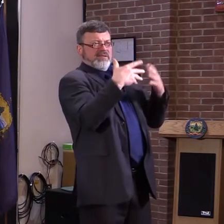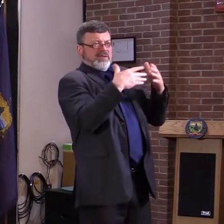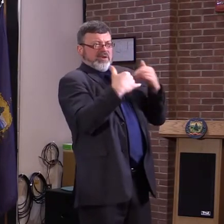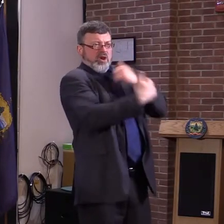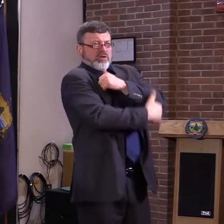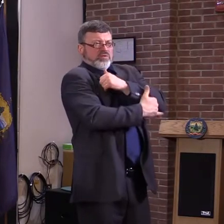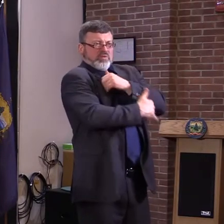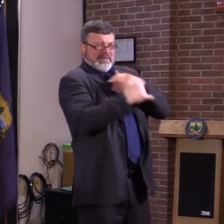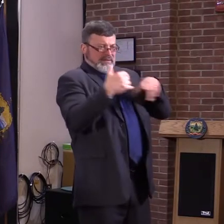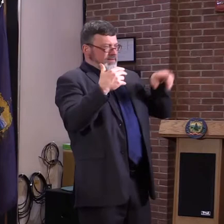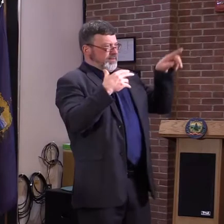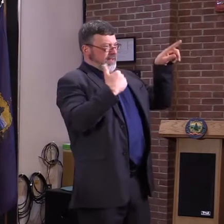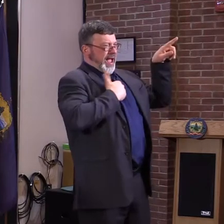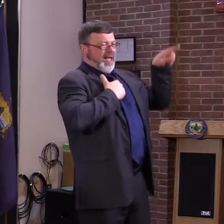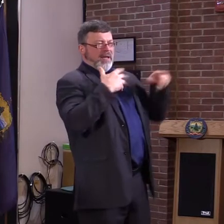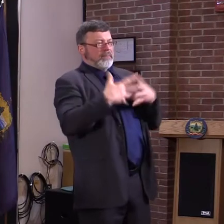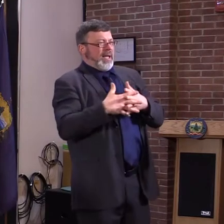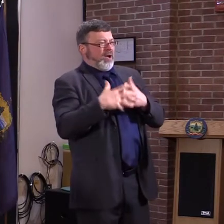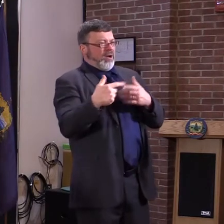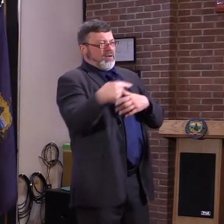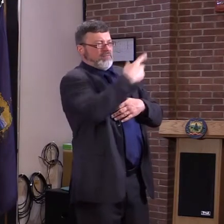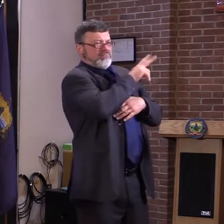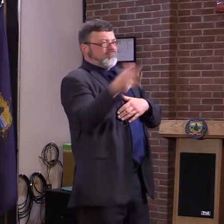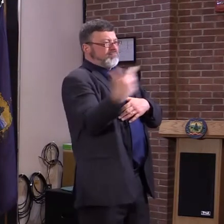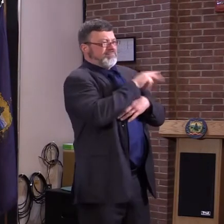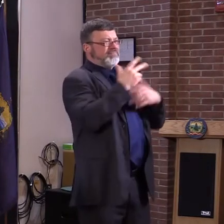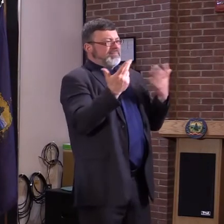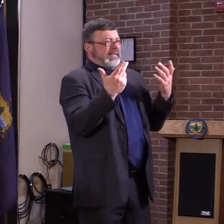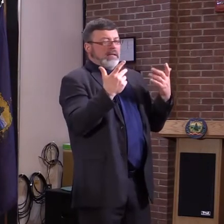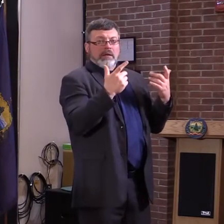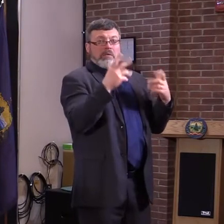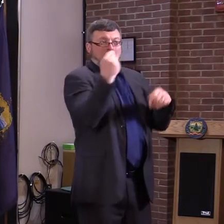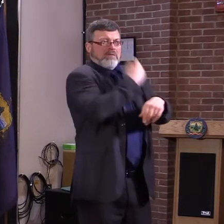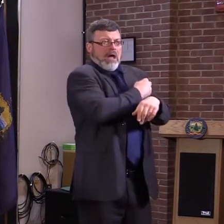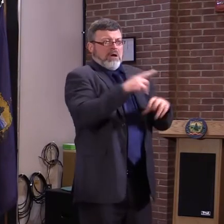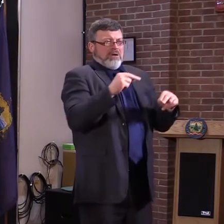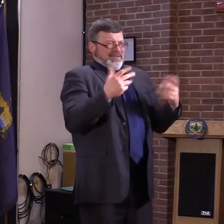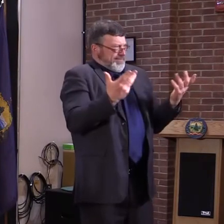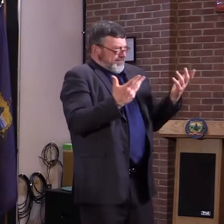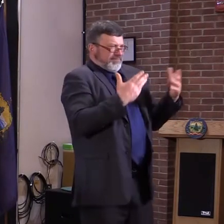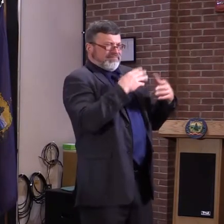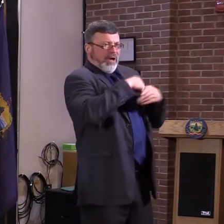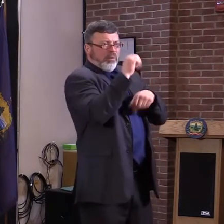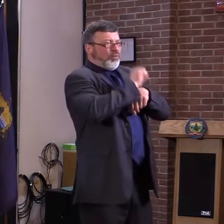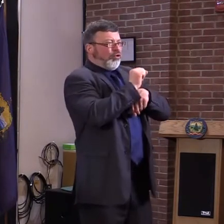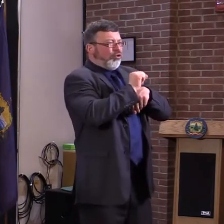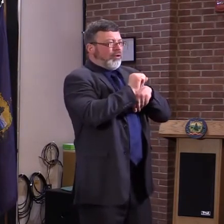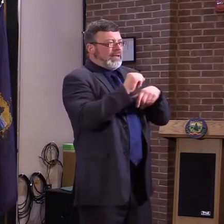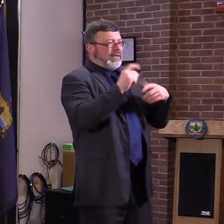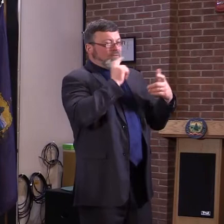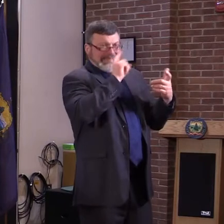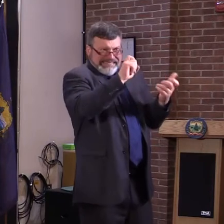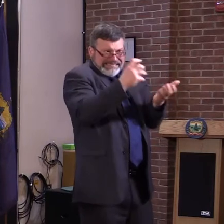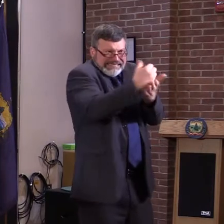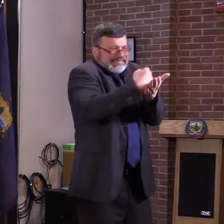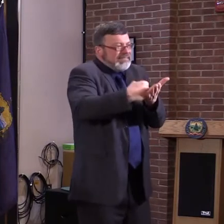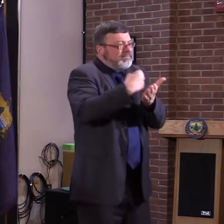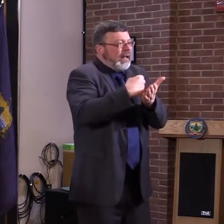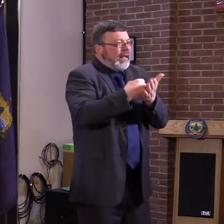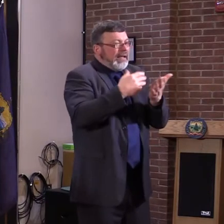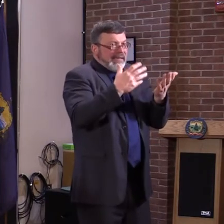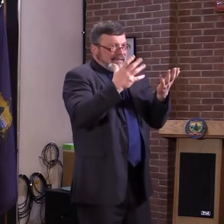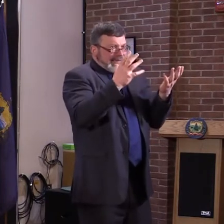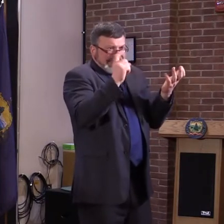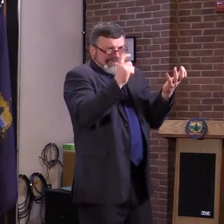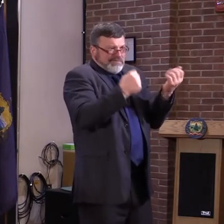feel impacted, another might see an opportunity. So there may be trucking companies that have a